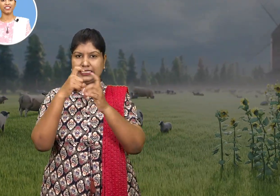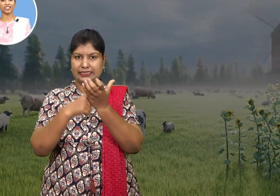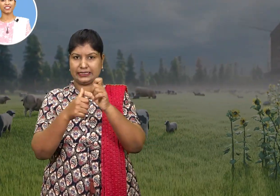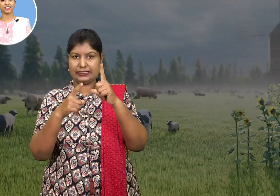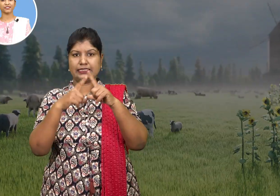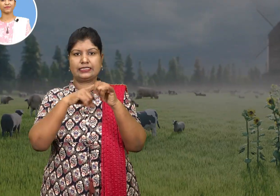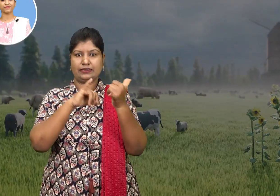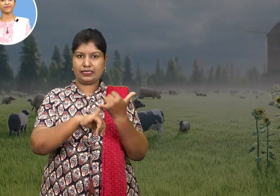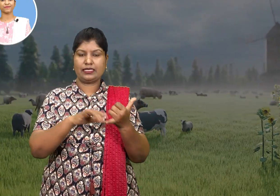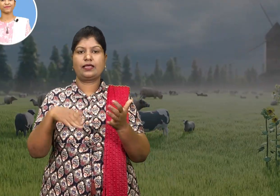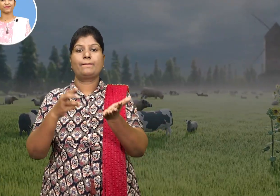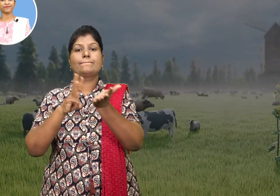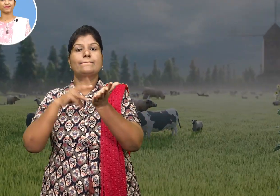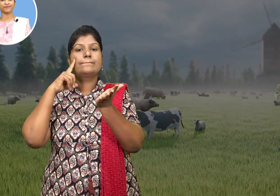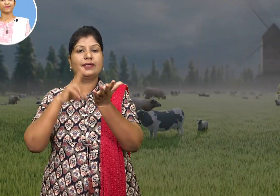minerals,